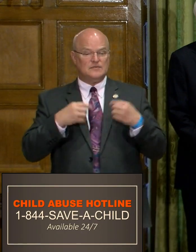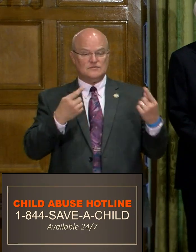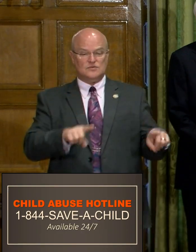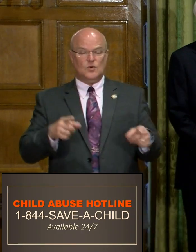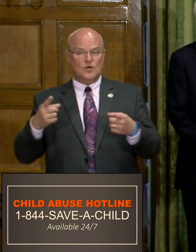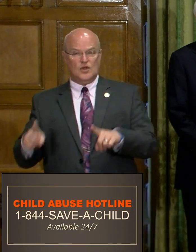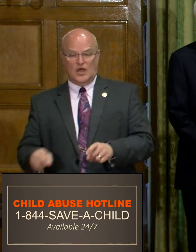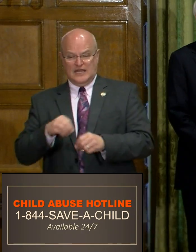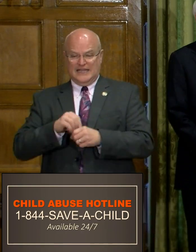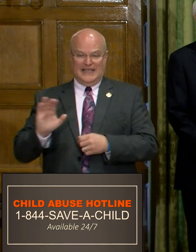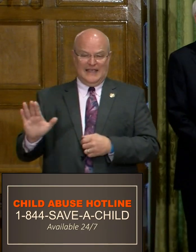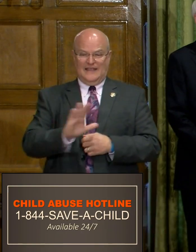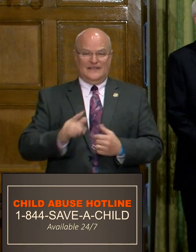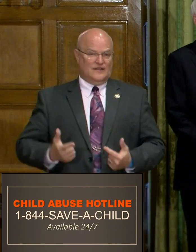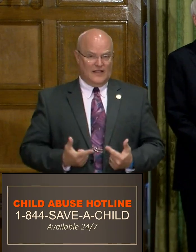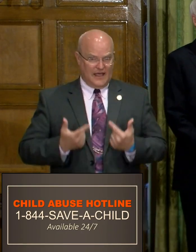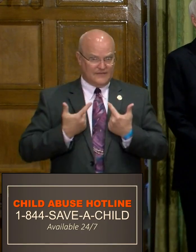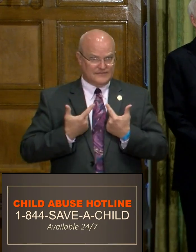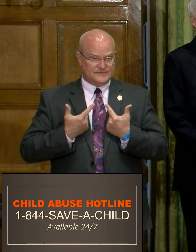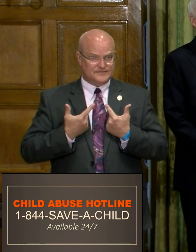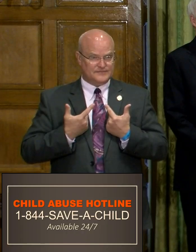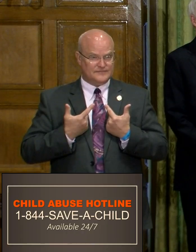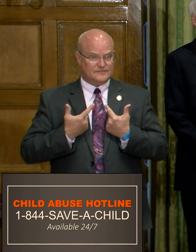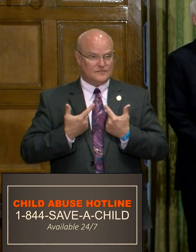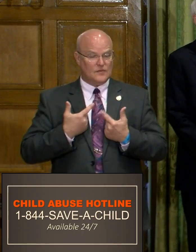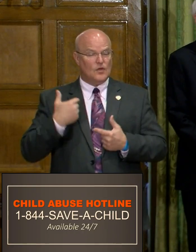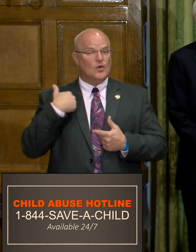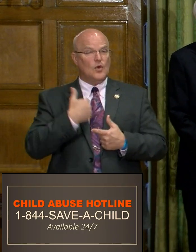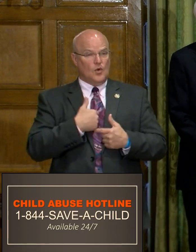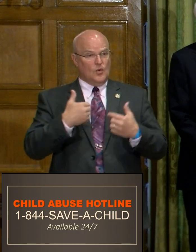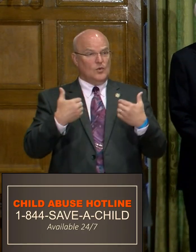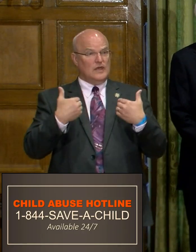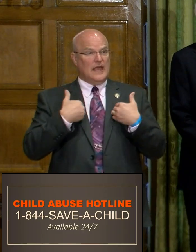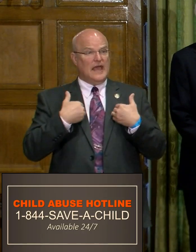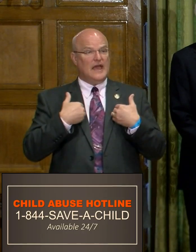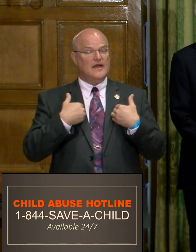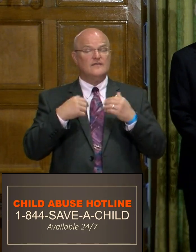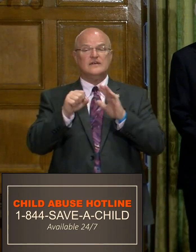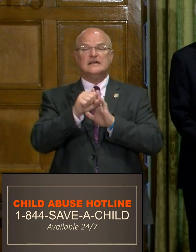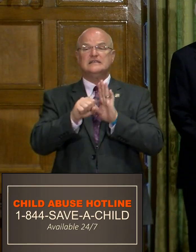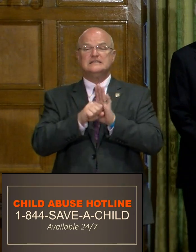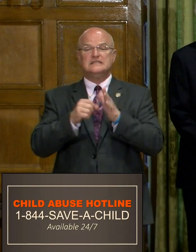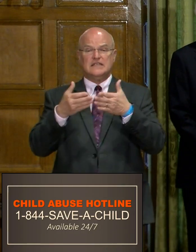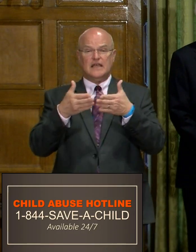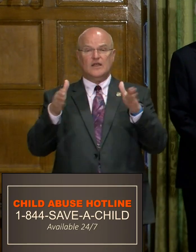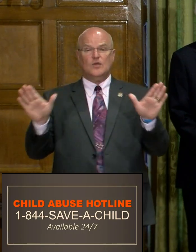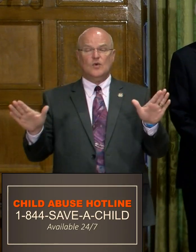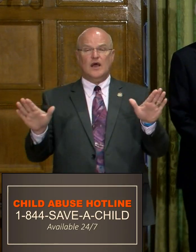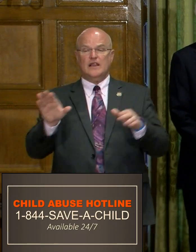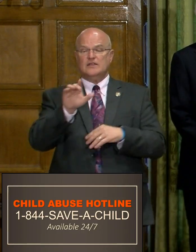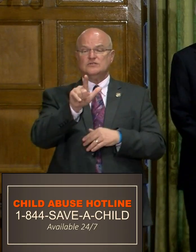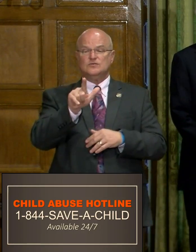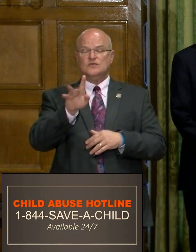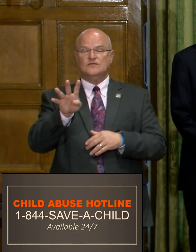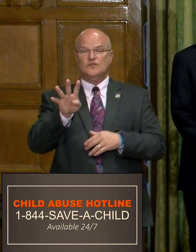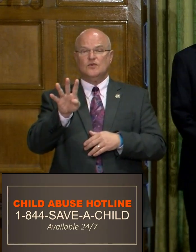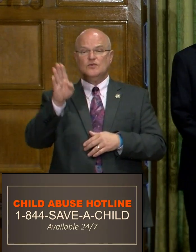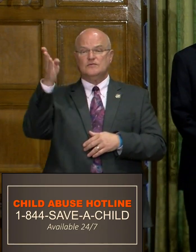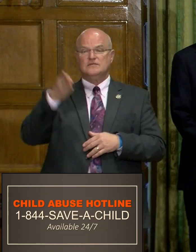is going on in their life. And we do have a statewide